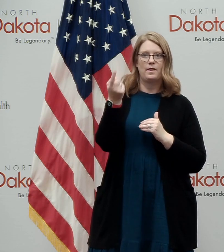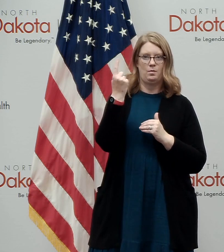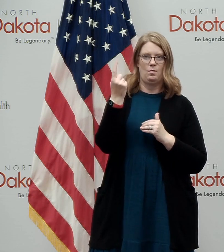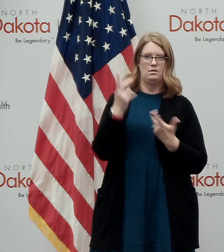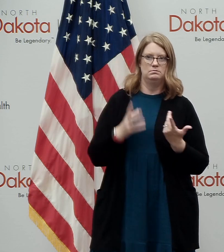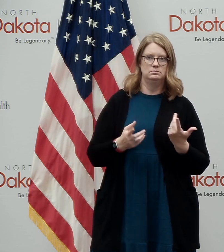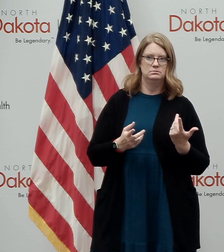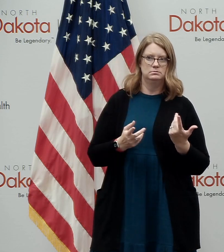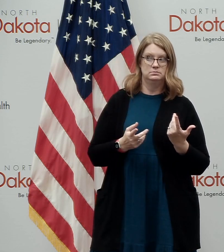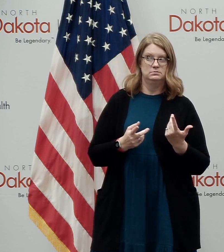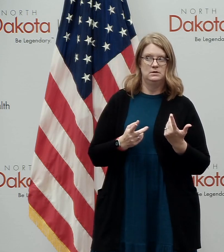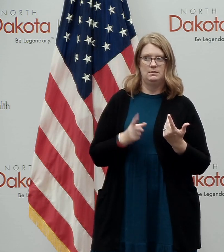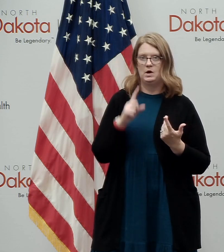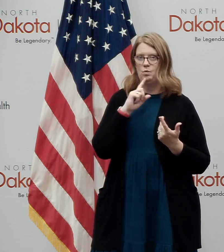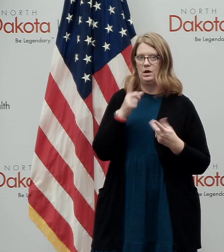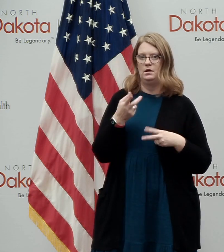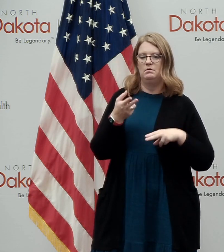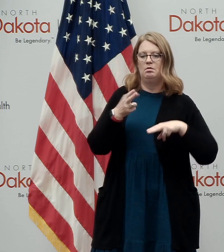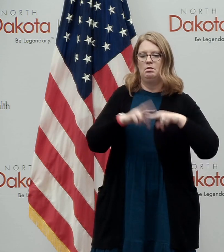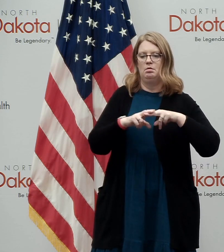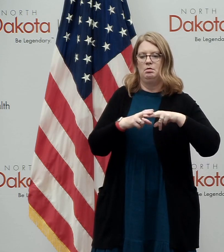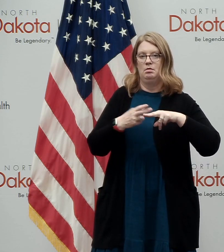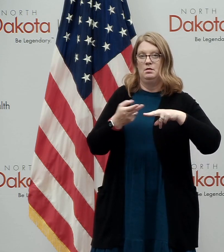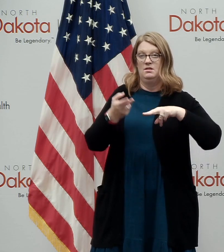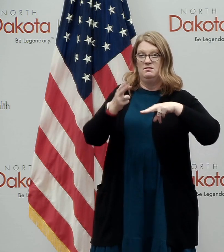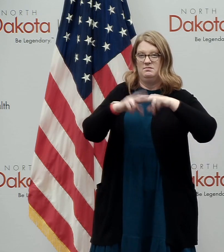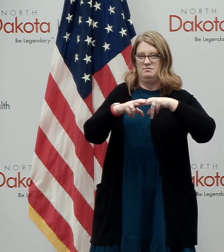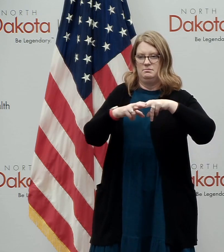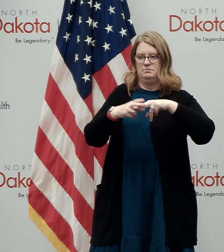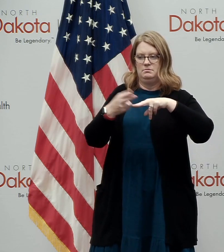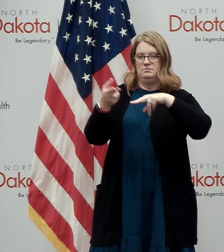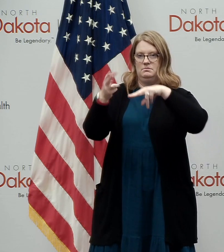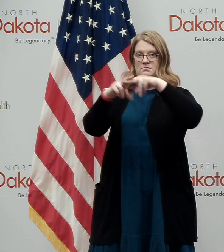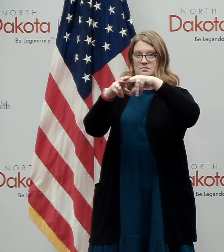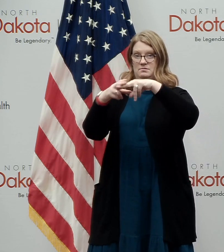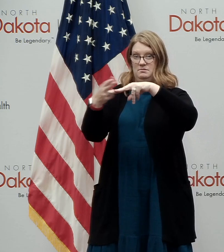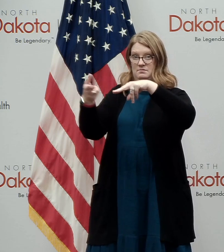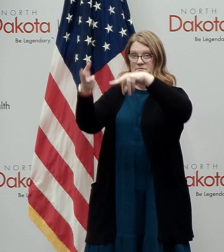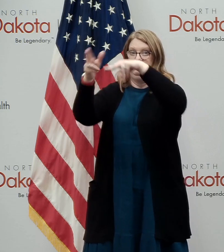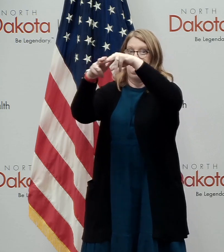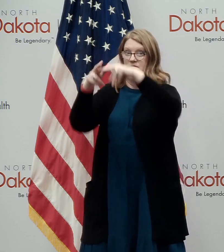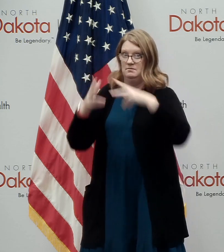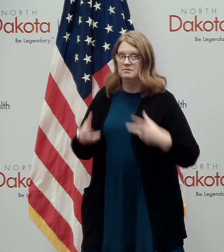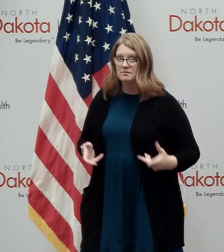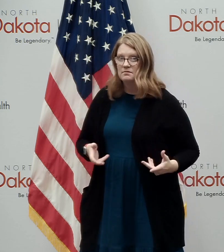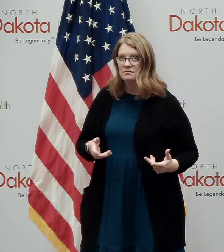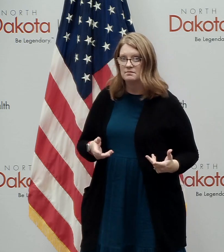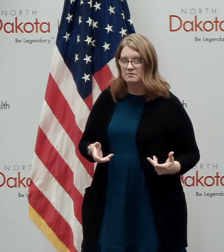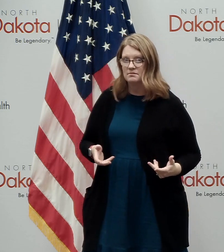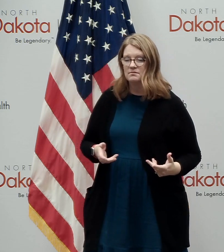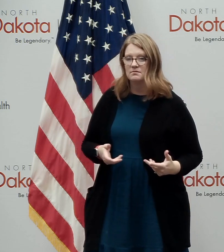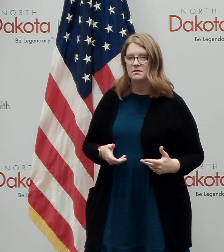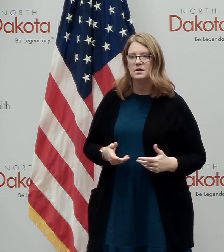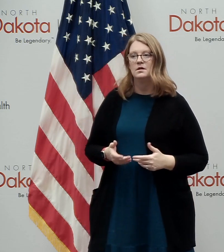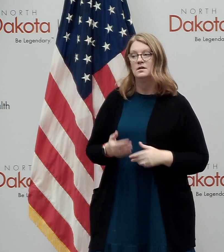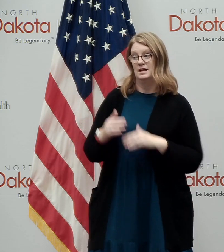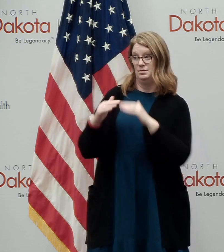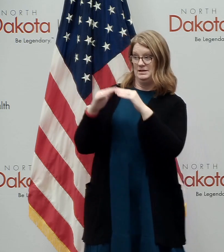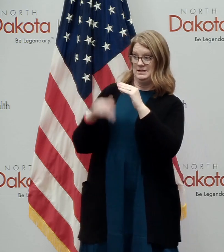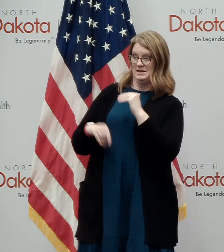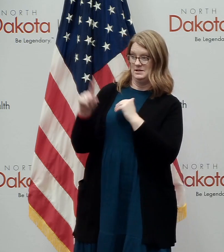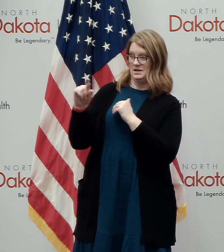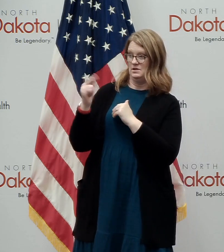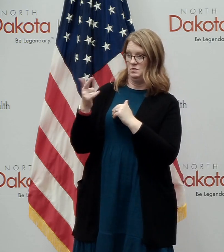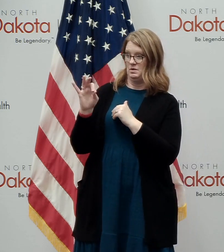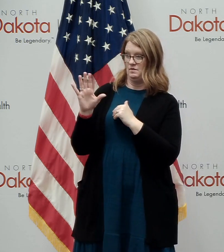cases keep going up, or at least it's higher than one in certain counties. It was obviously less than that in Grand Forks County